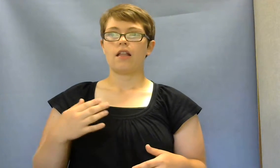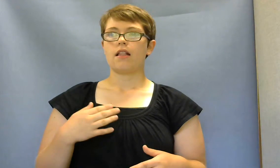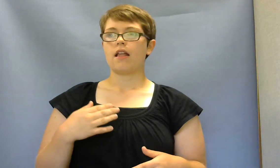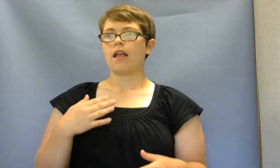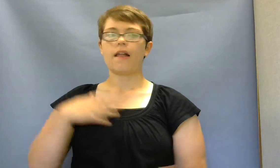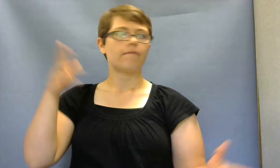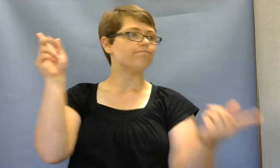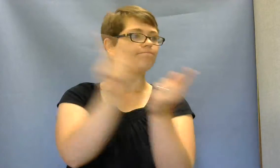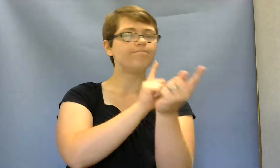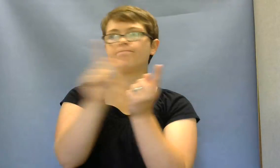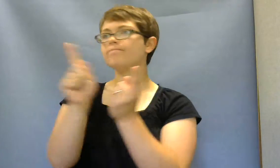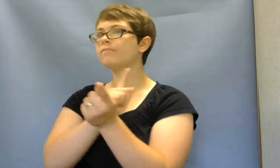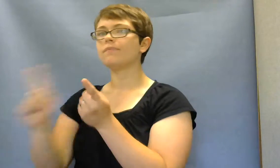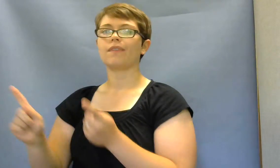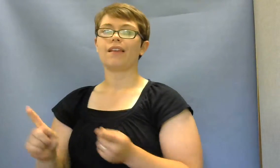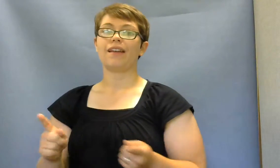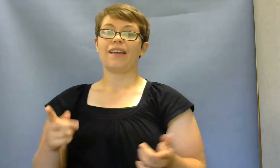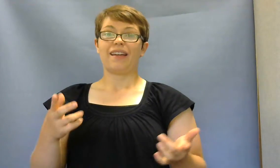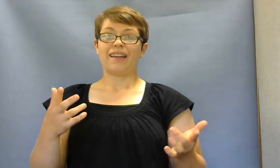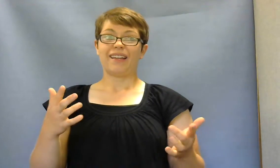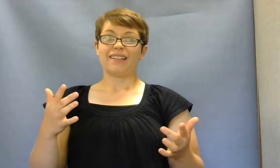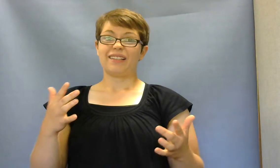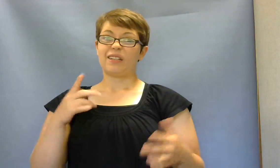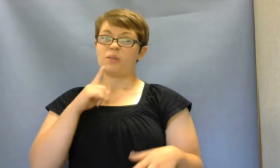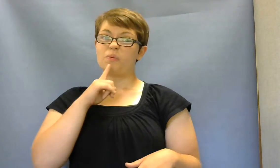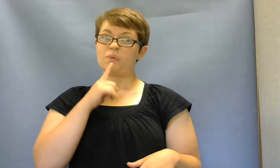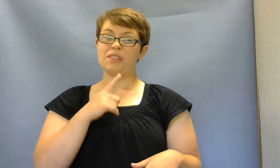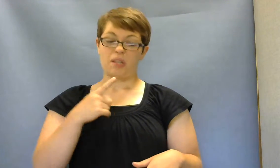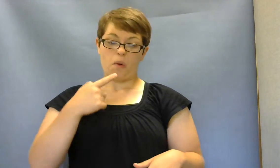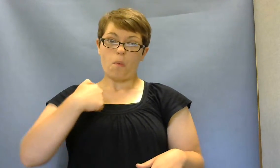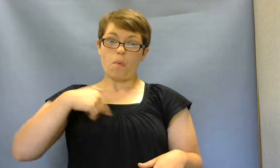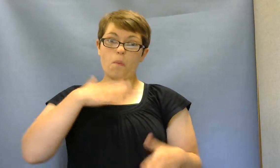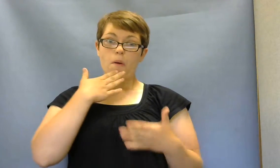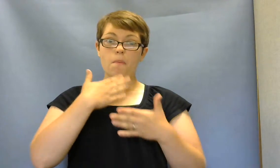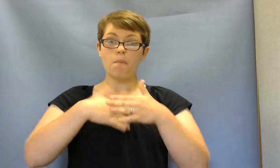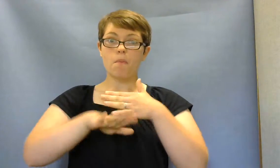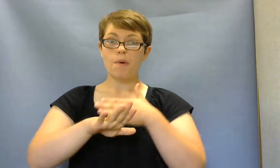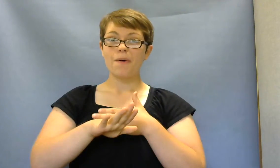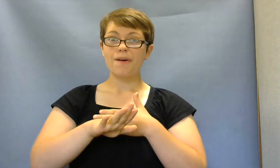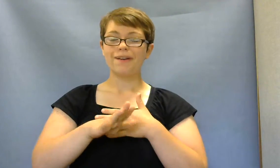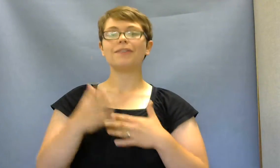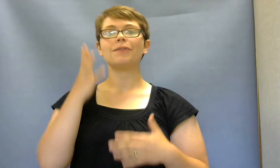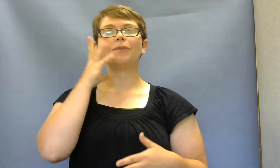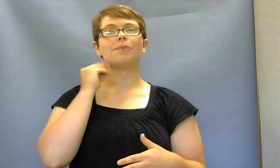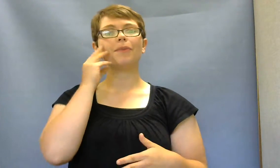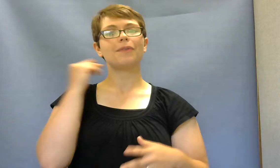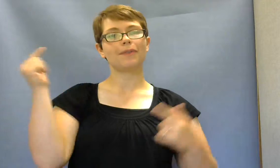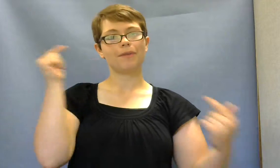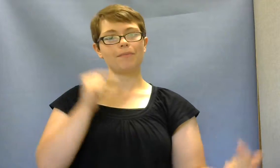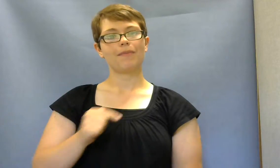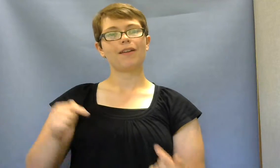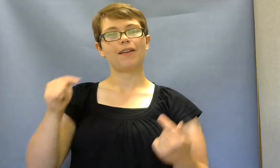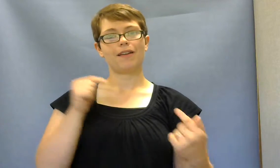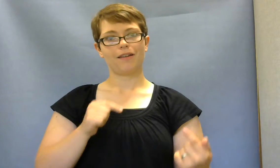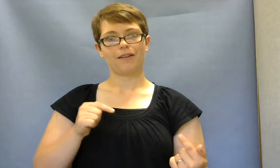through difficulties. In our life, my parents always told me that even though we don't know why I was born this